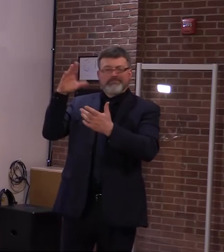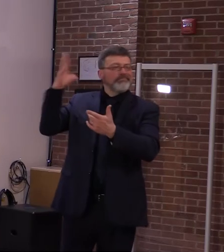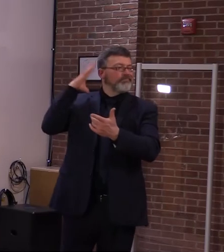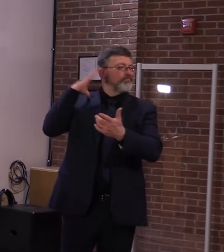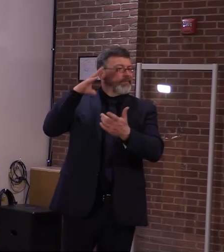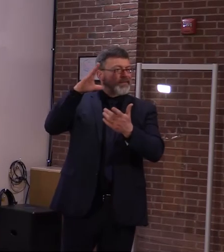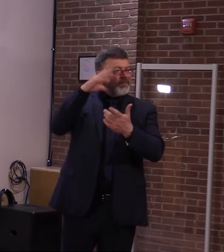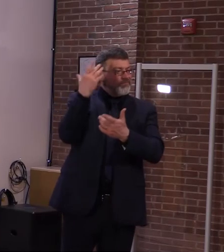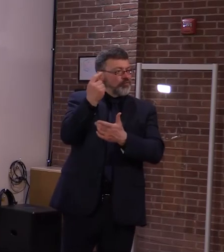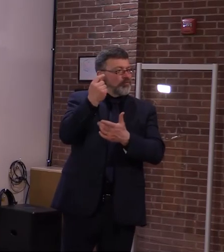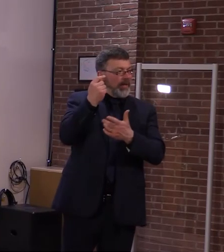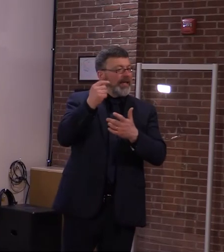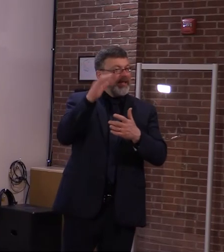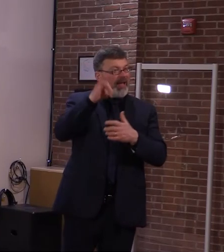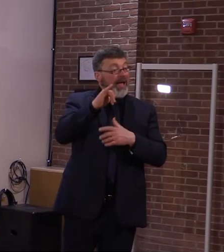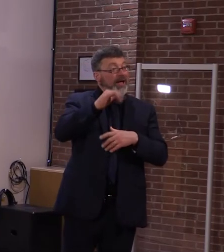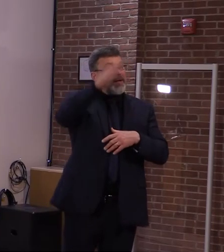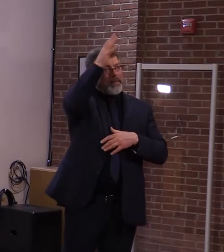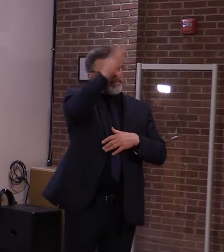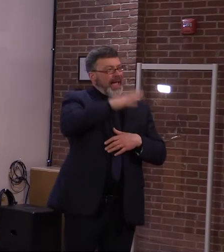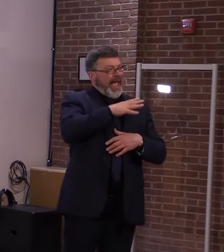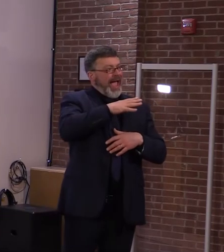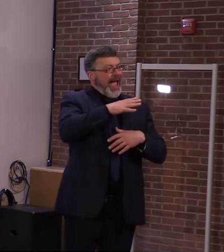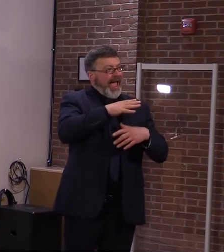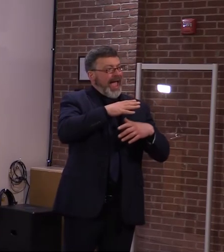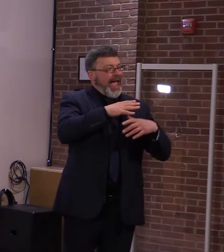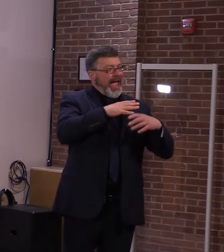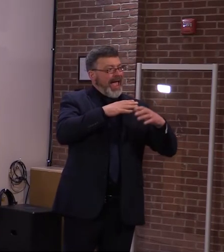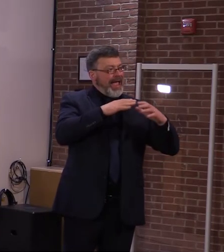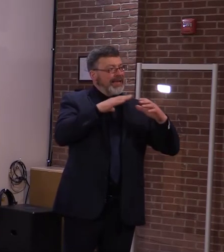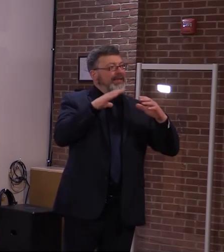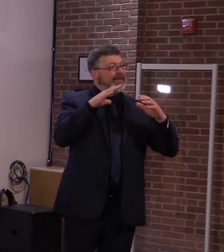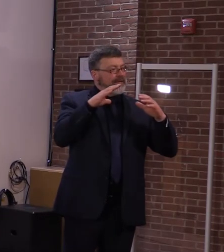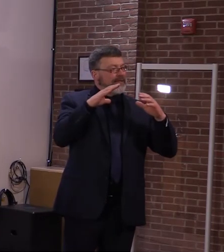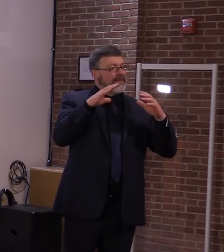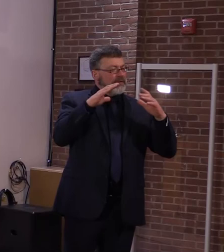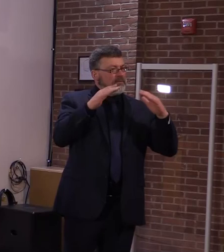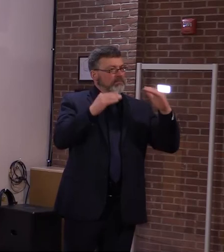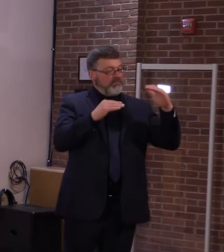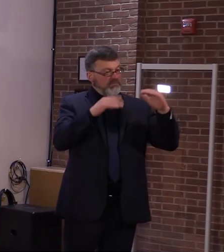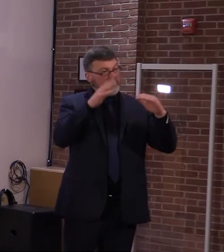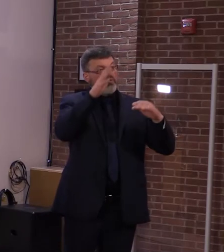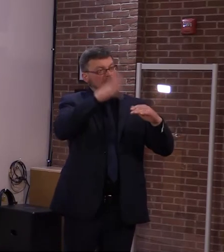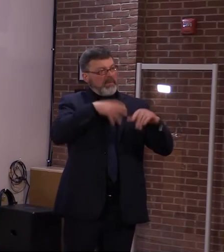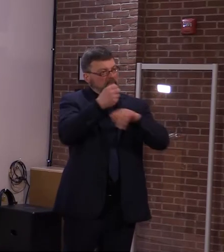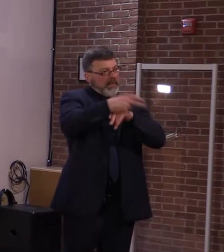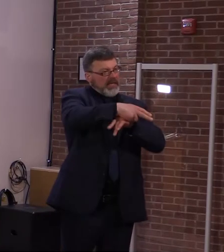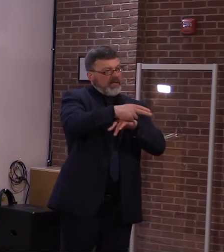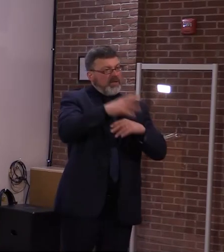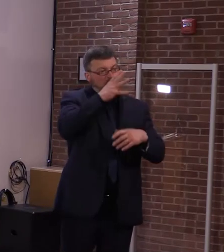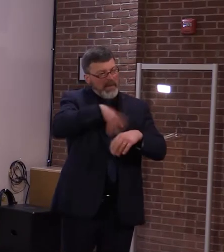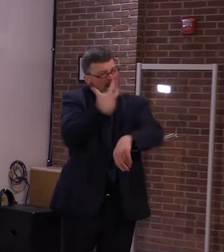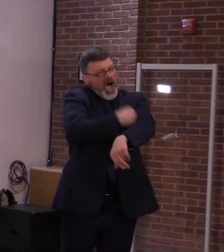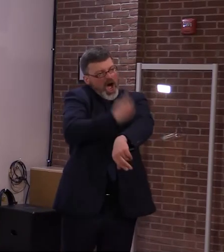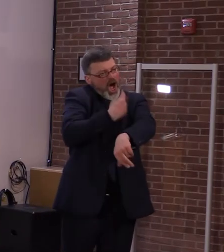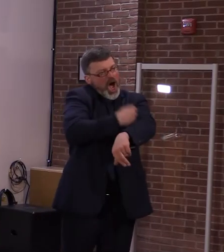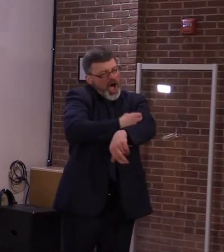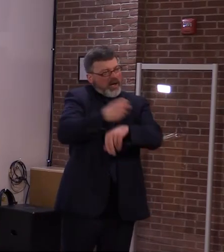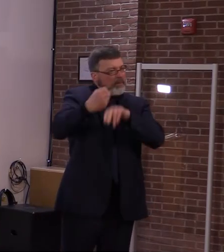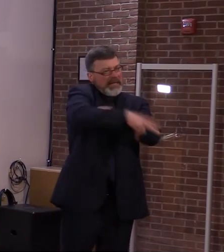men, which reflects what's been seen around the country. I'm just curious as to whether you have any sense of if